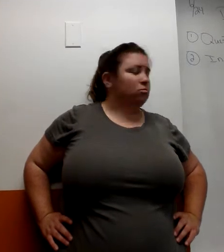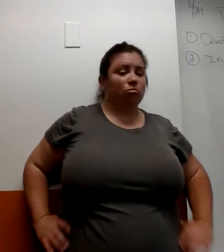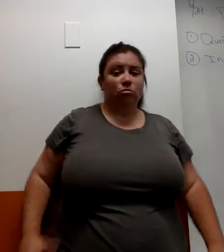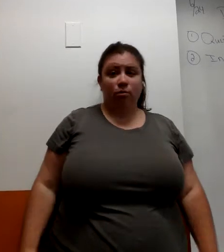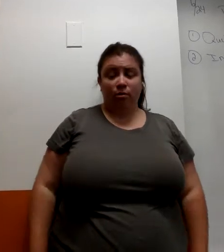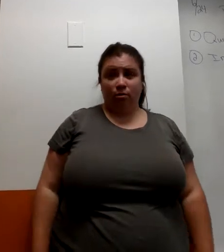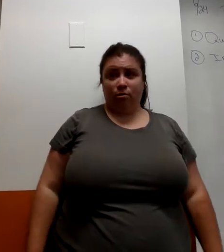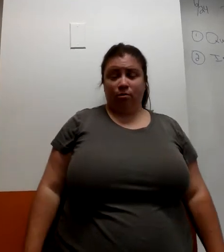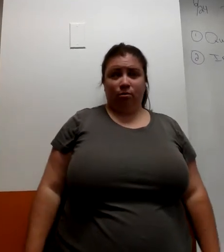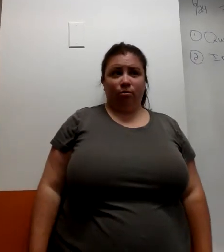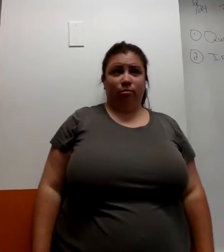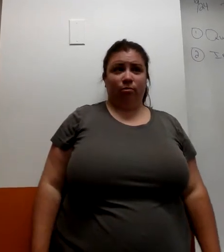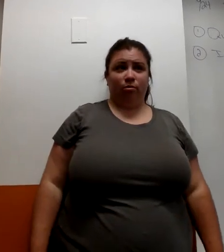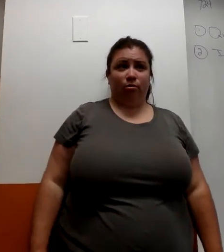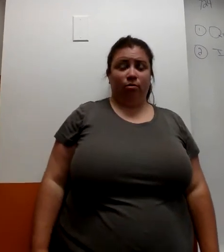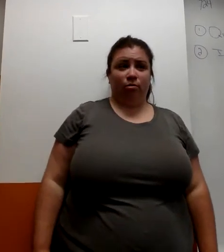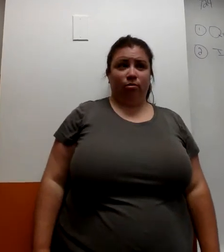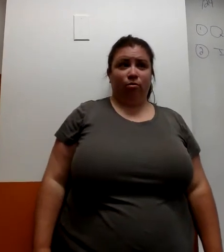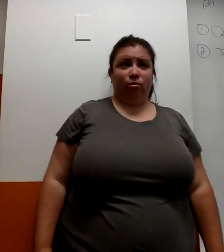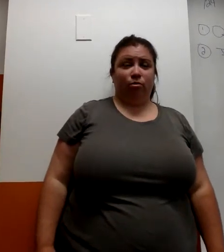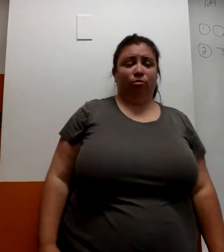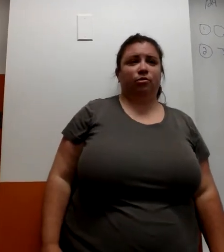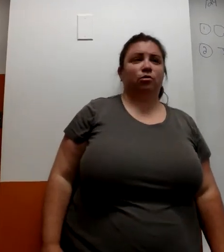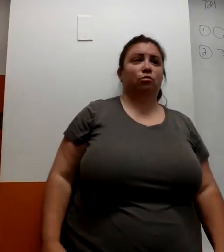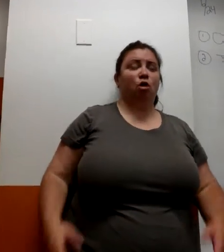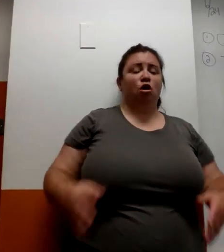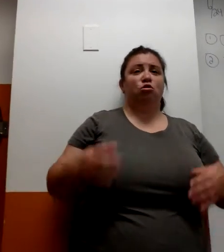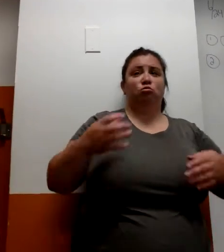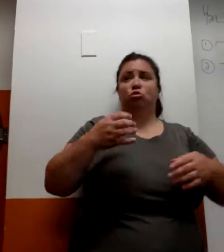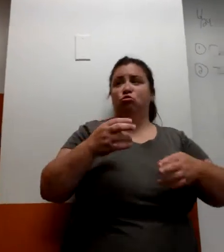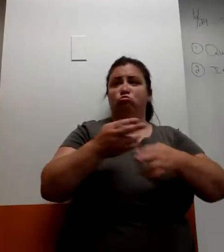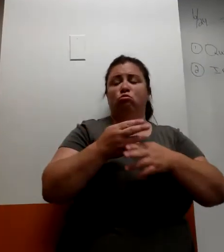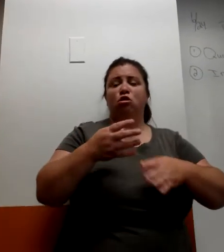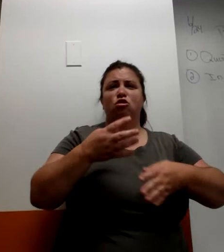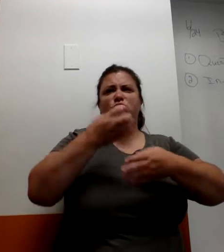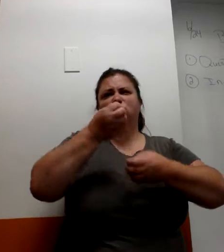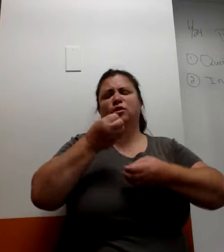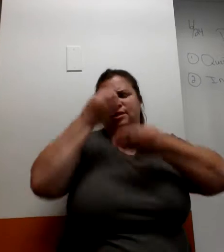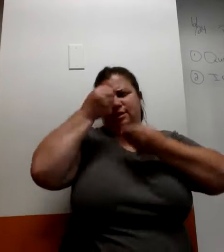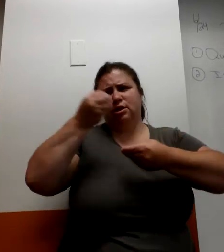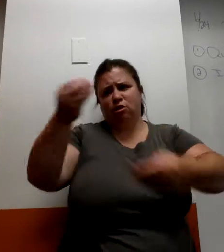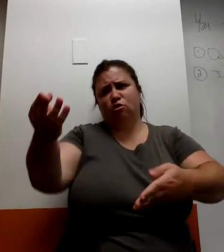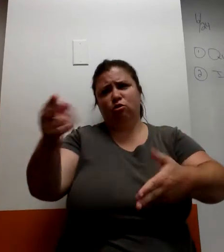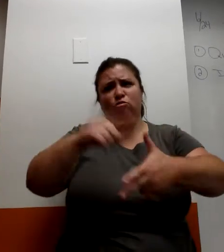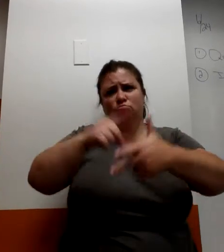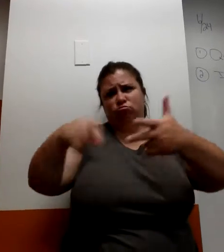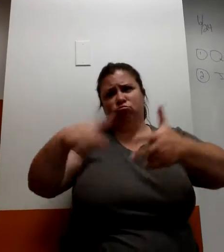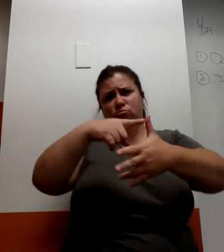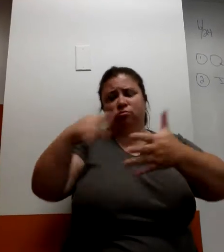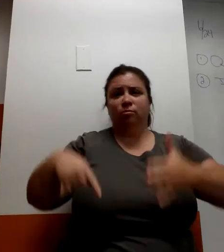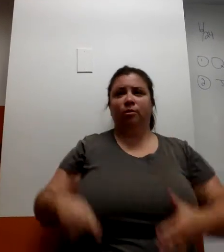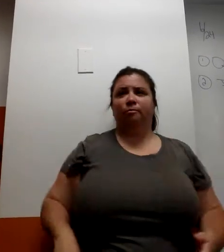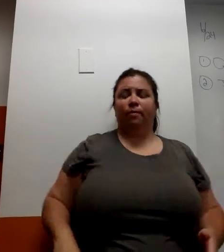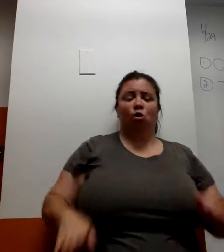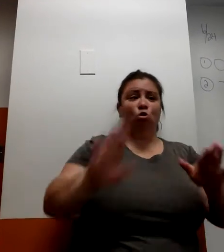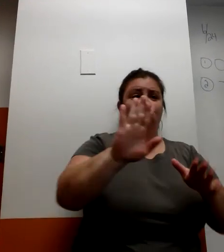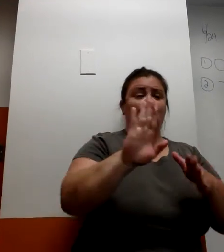let's take a look. I have a couple more things that I want to share with you before we get into your stress responses. So please have your notebook handy. I want to introduce to you a couple